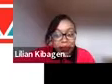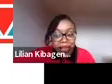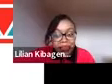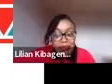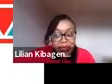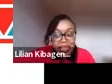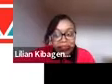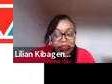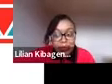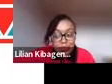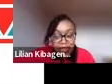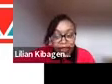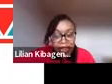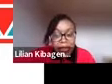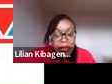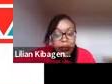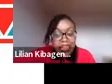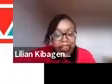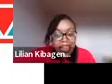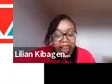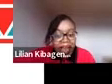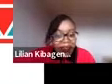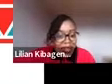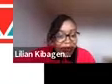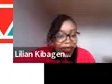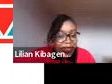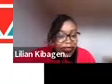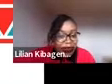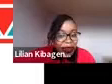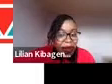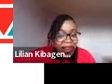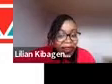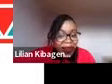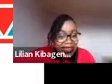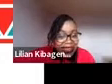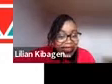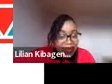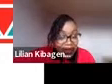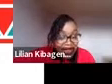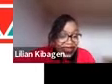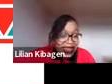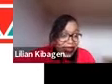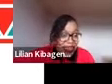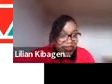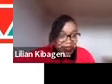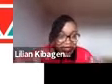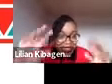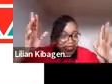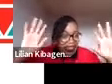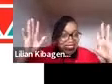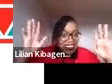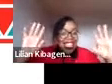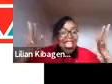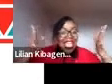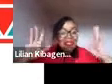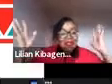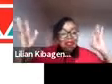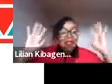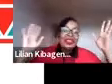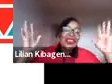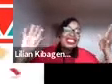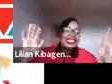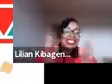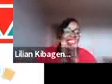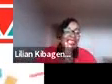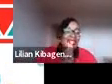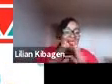the grand prize winner. We can have an applause for all our winners. Congratulations. And for